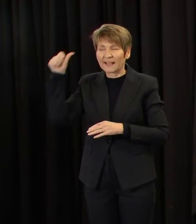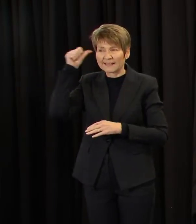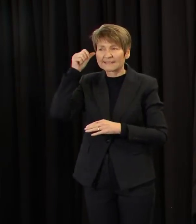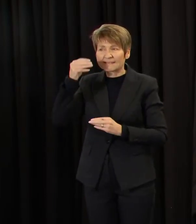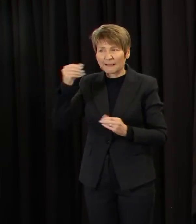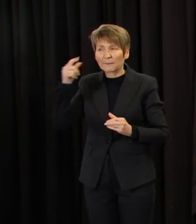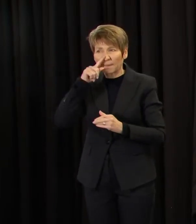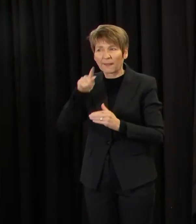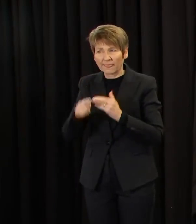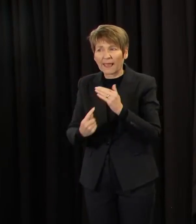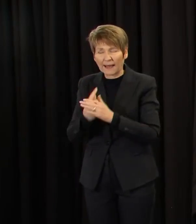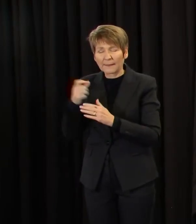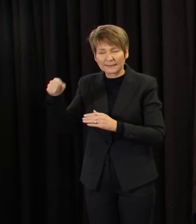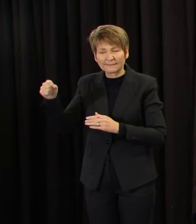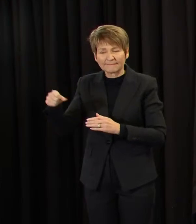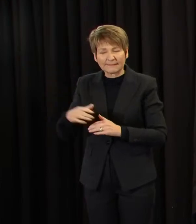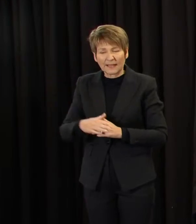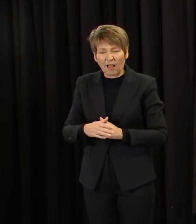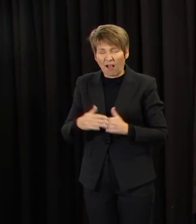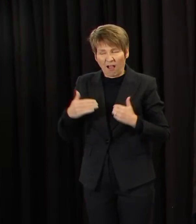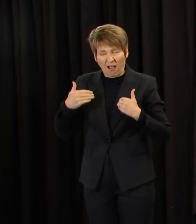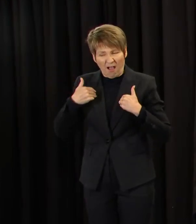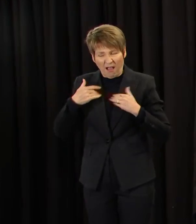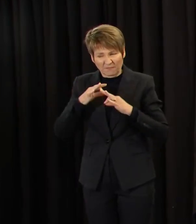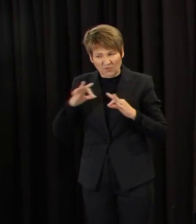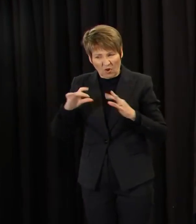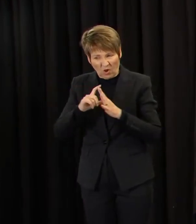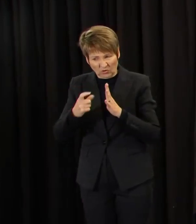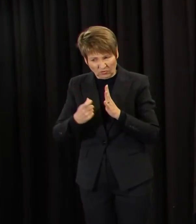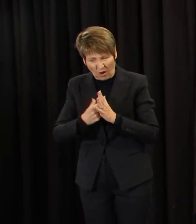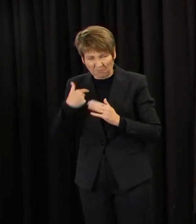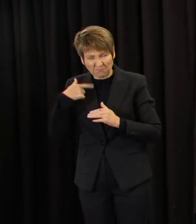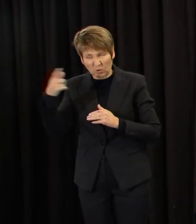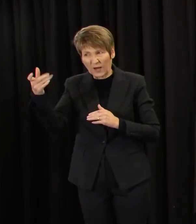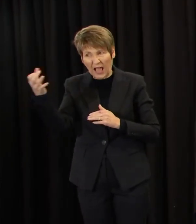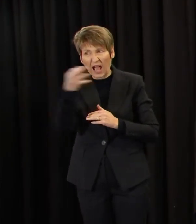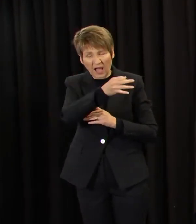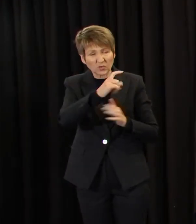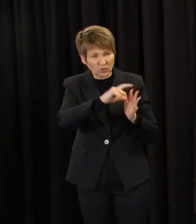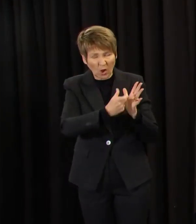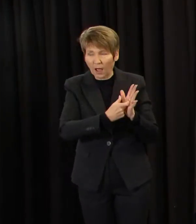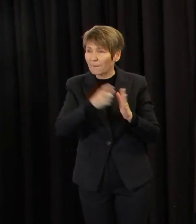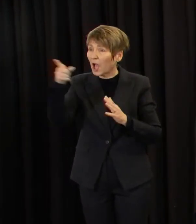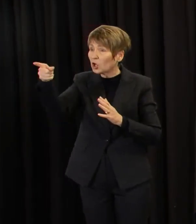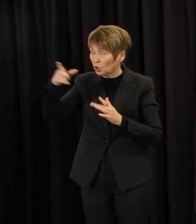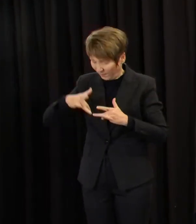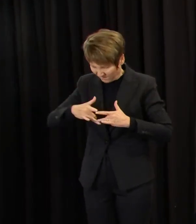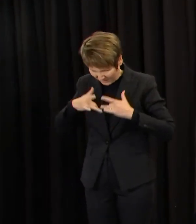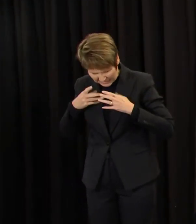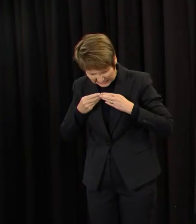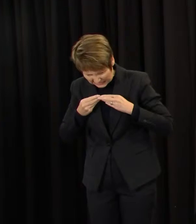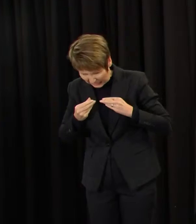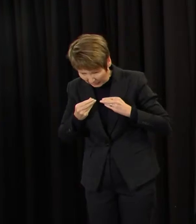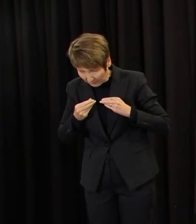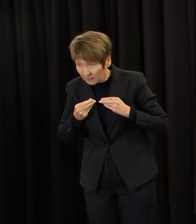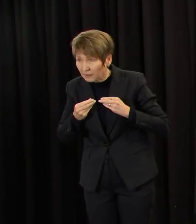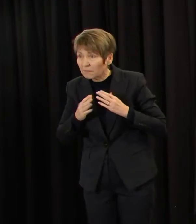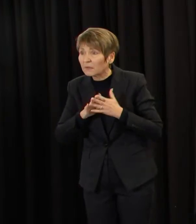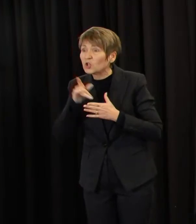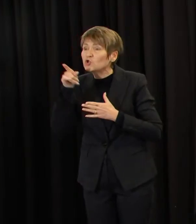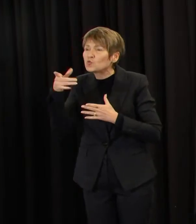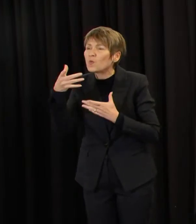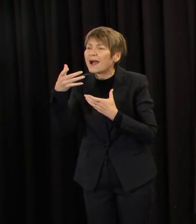speak about this than I am. I'm not a clinician, as you all know. But when you feel symptoms, you're already infectious, and you have been infectious for a number of